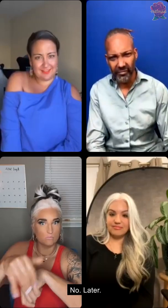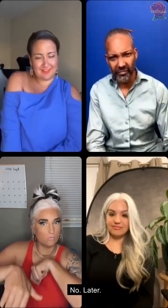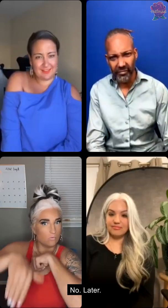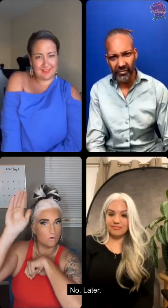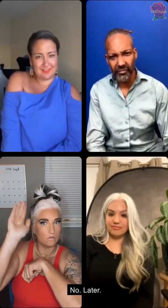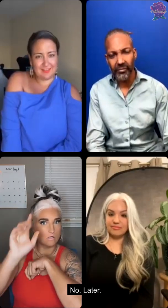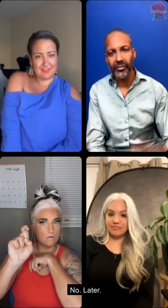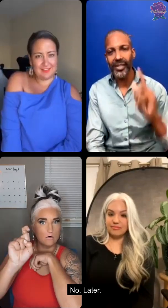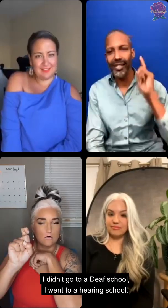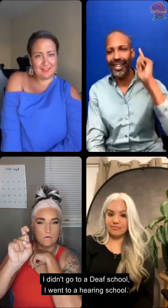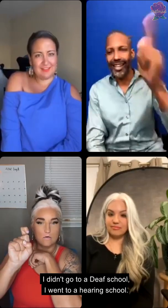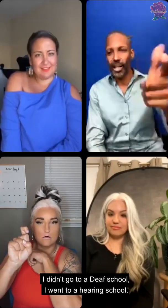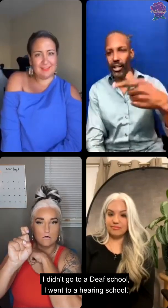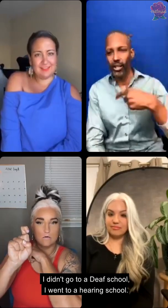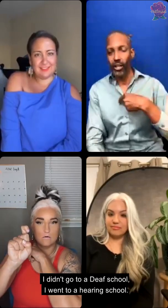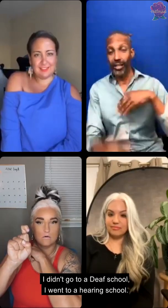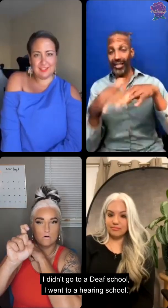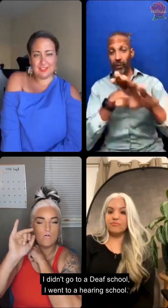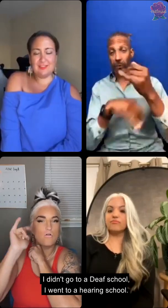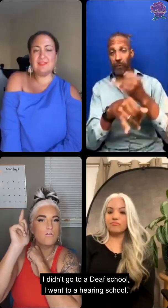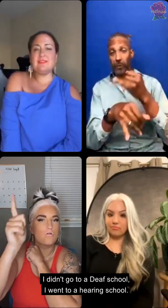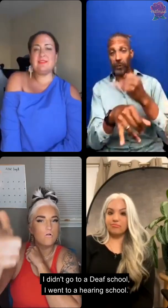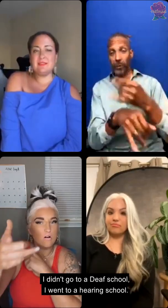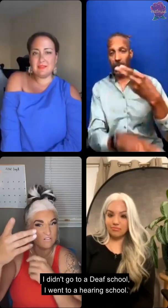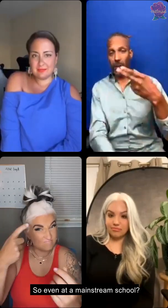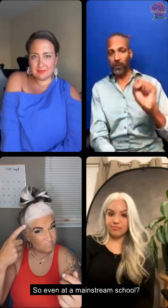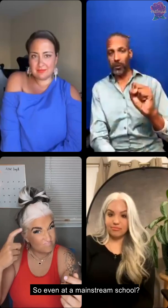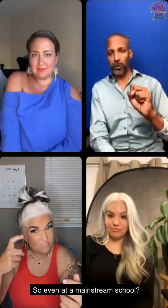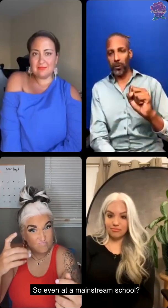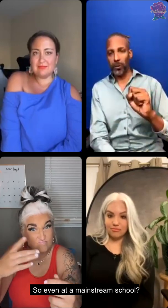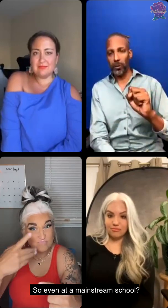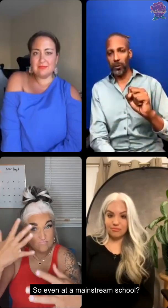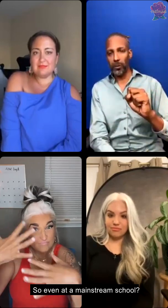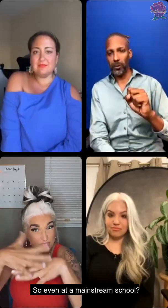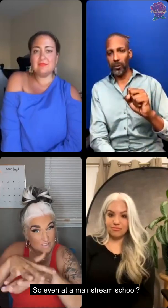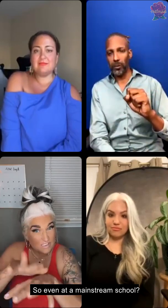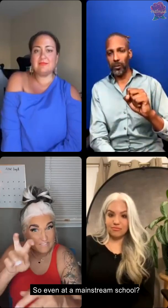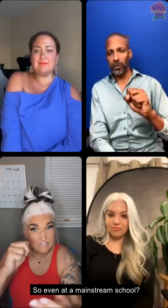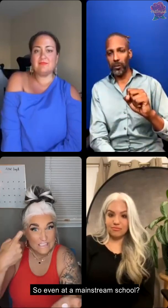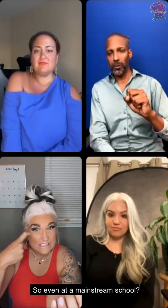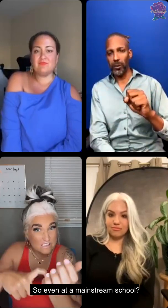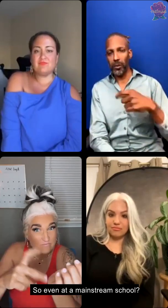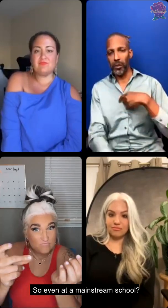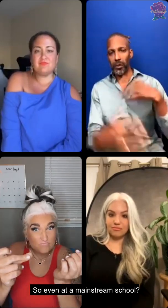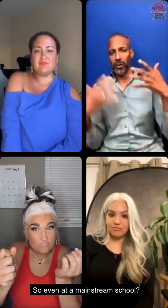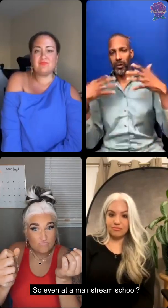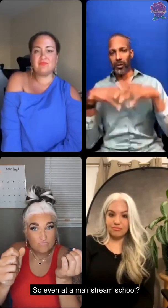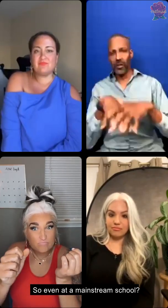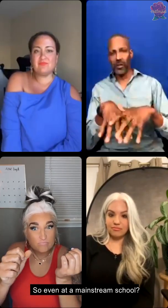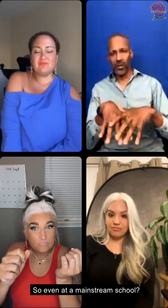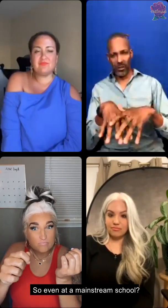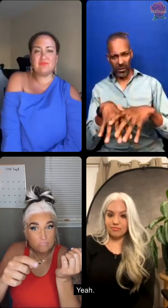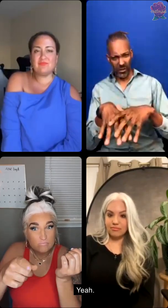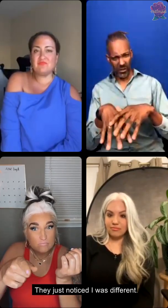deaf school? No, later. I didn't go to the deaf school till hearing. So even mainstream,